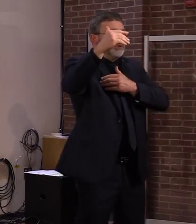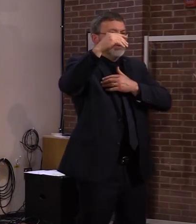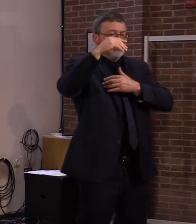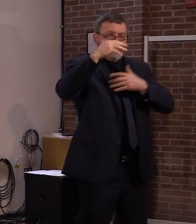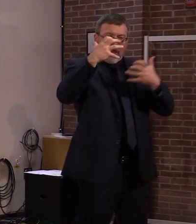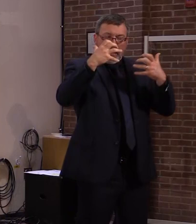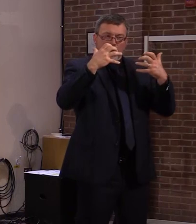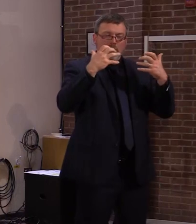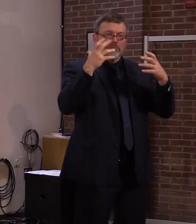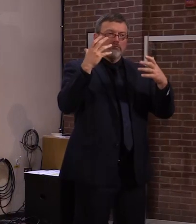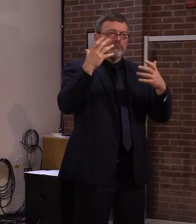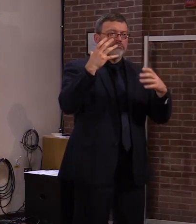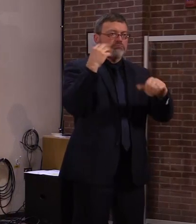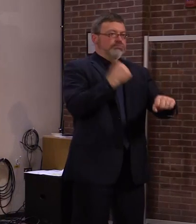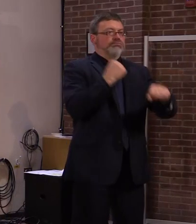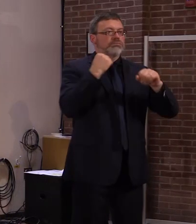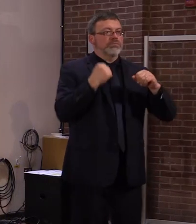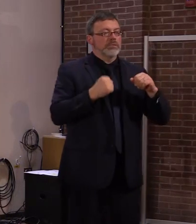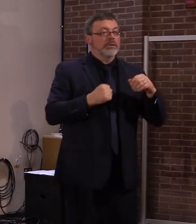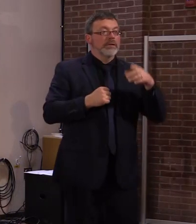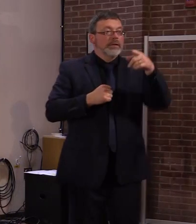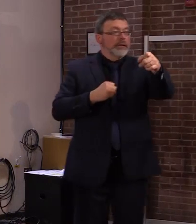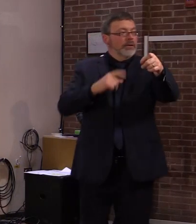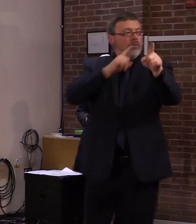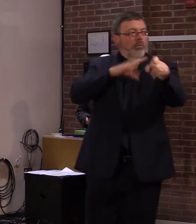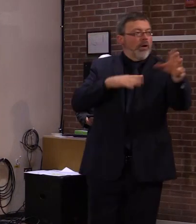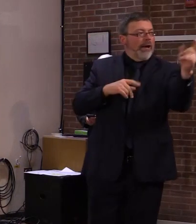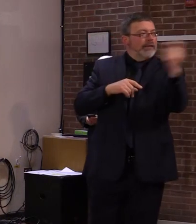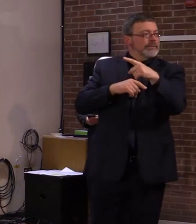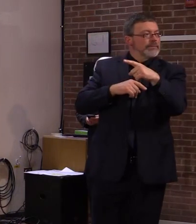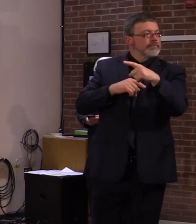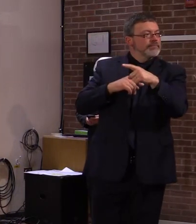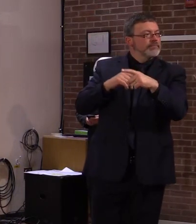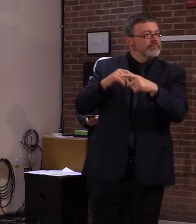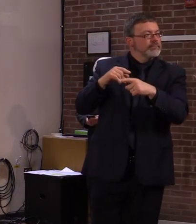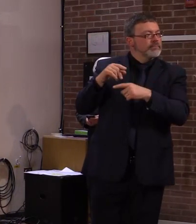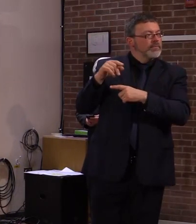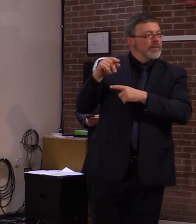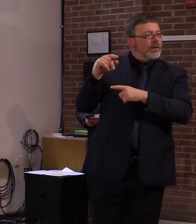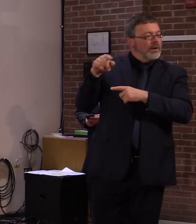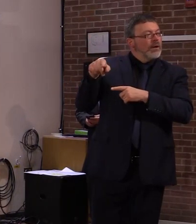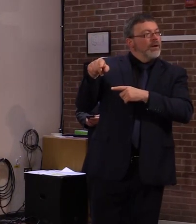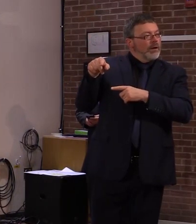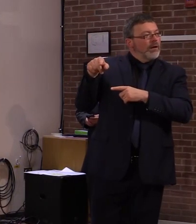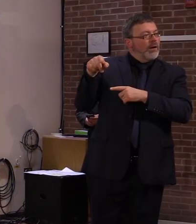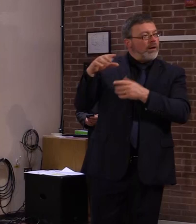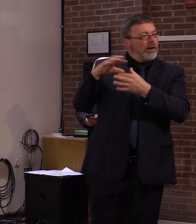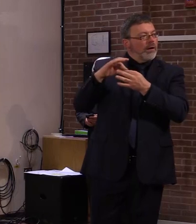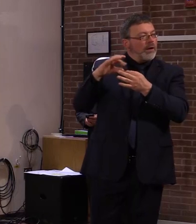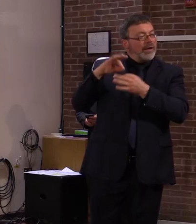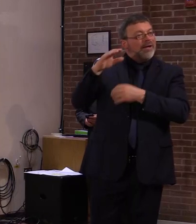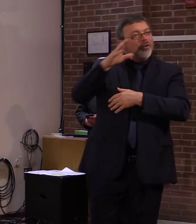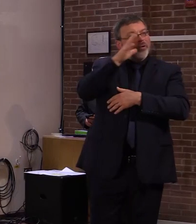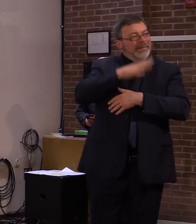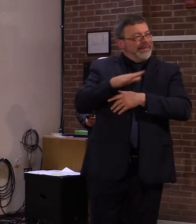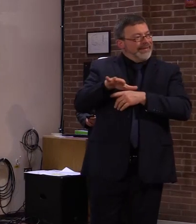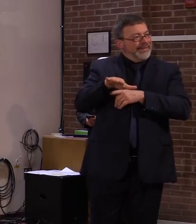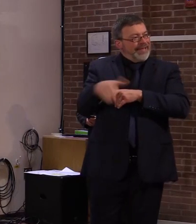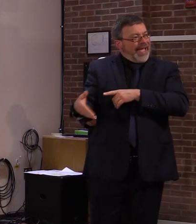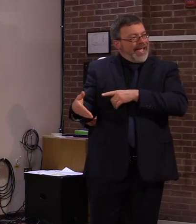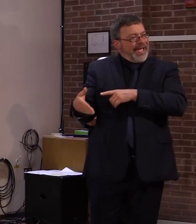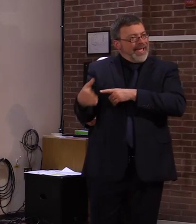I wanted to ask about Wesley Black. He passed away yesterday at age 36 due to cancer, and